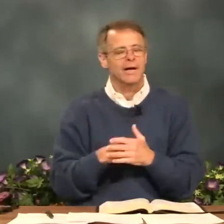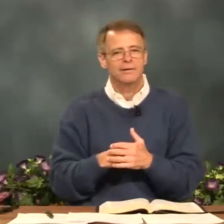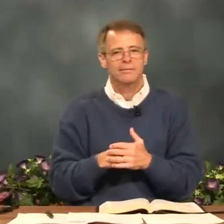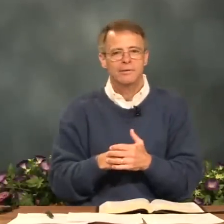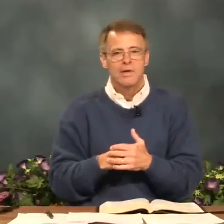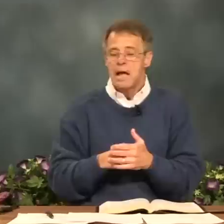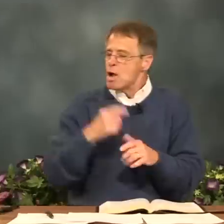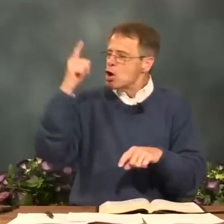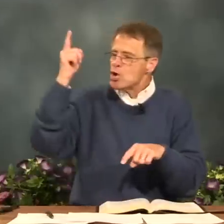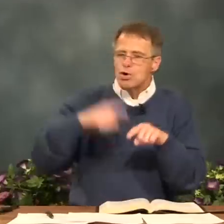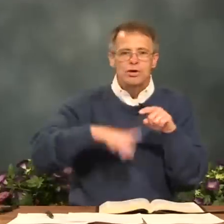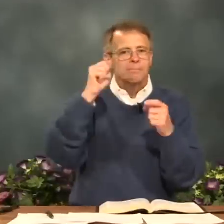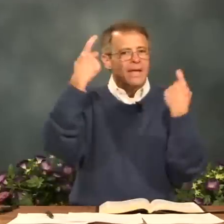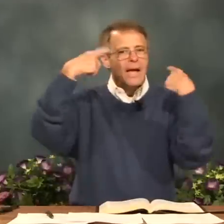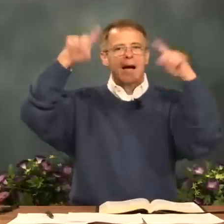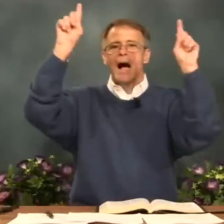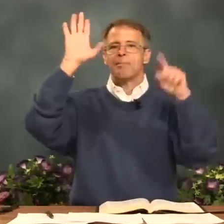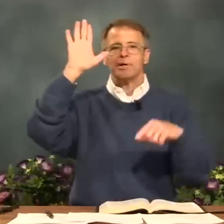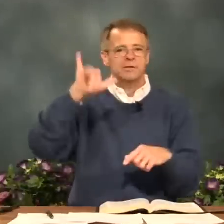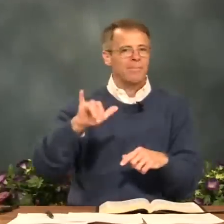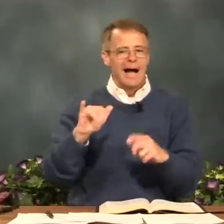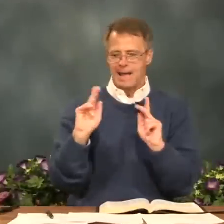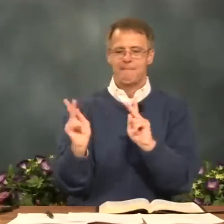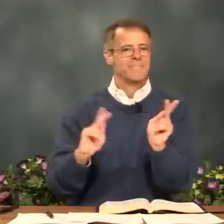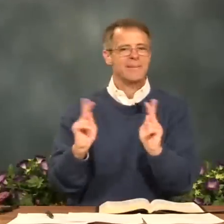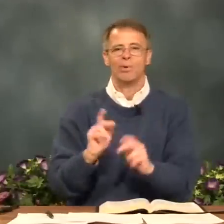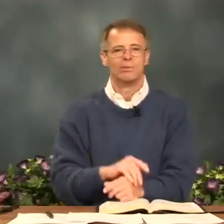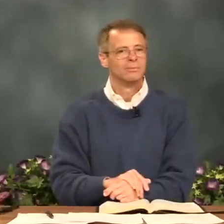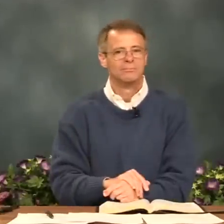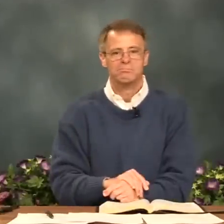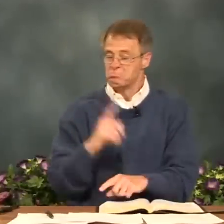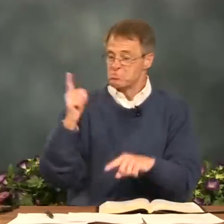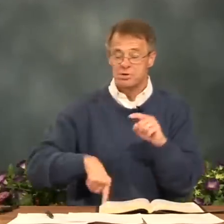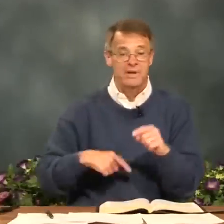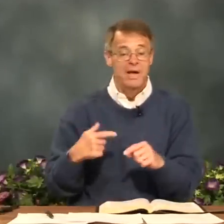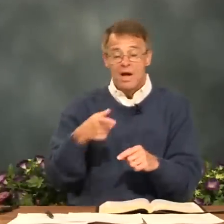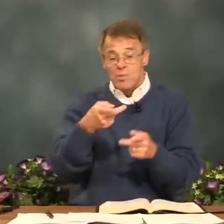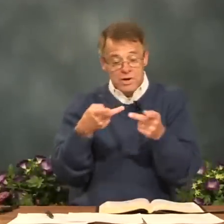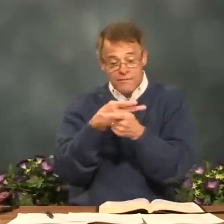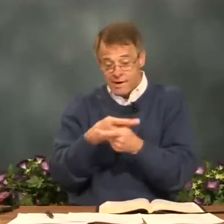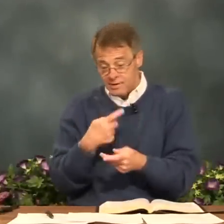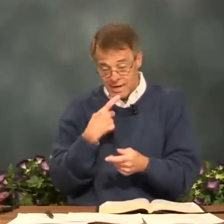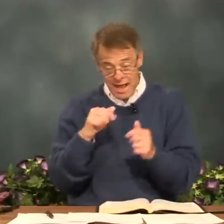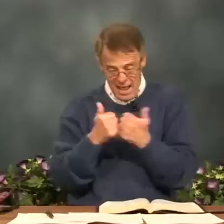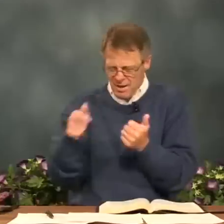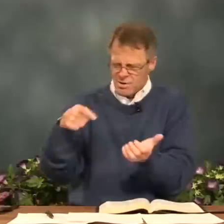project. Couldn't be accomplished by people. Couldn't be. When you figure out and say, how could